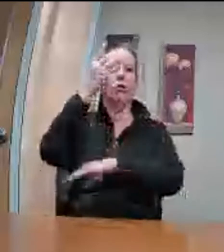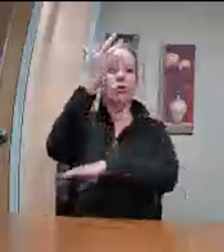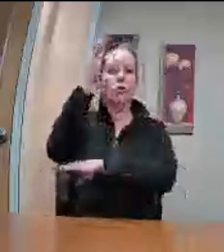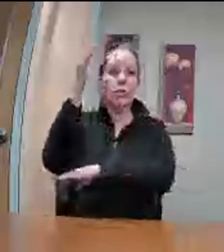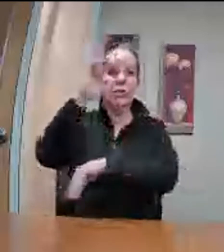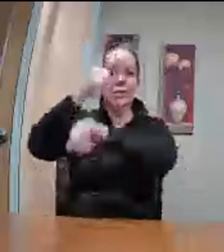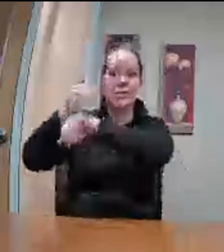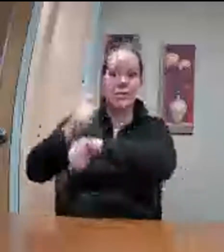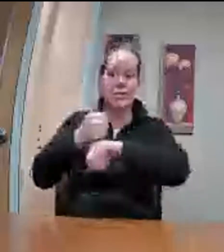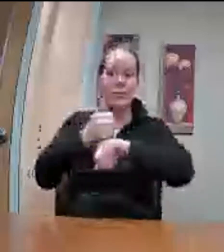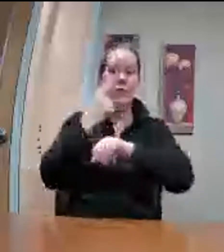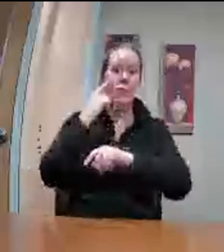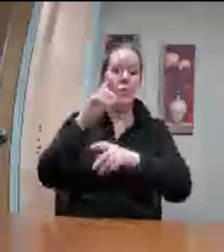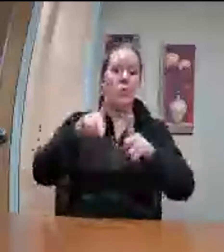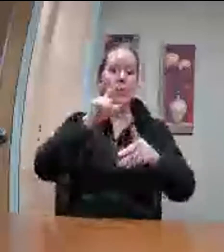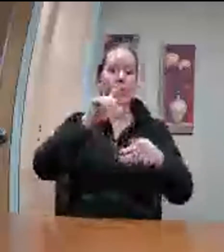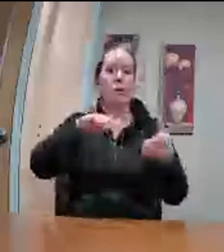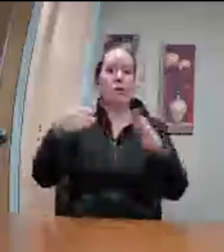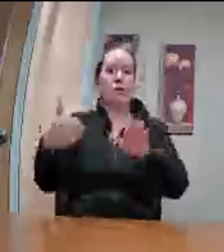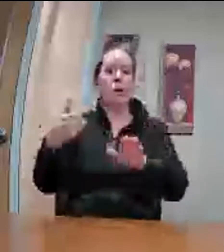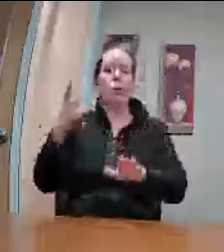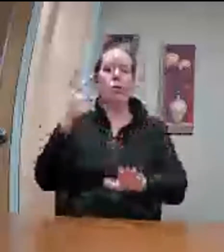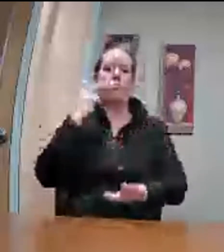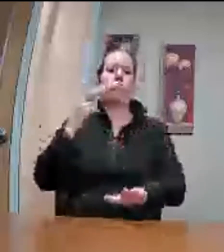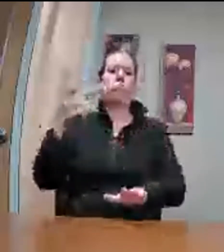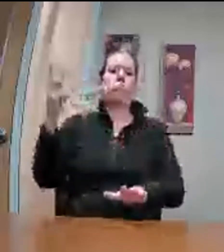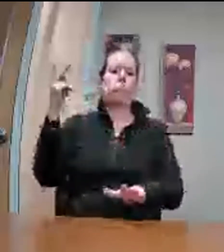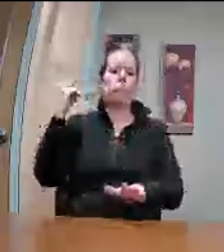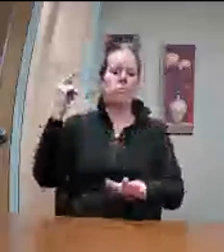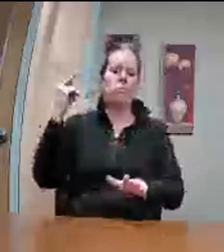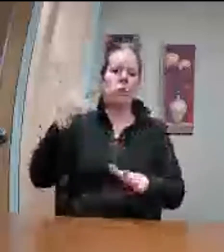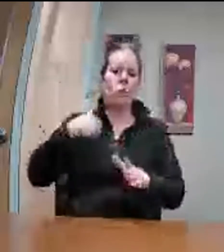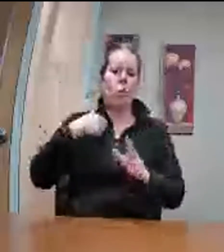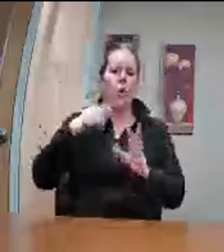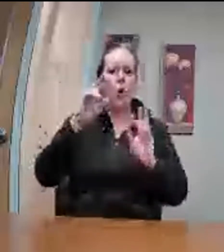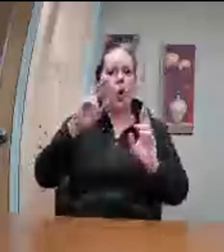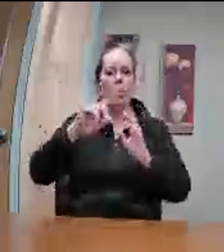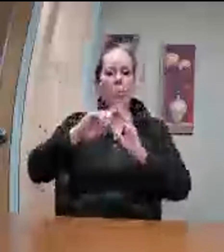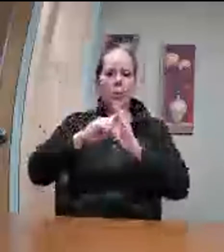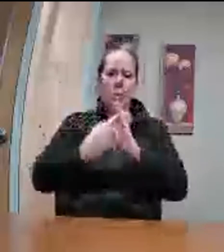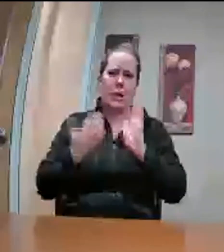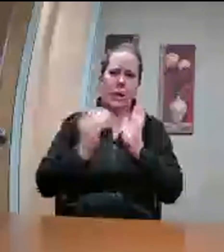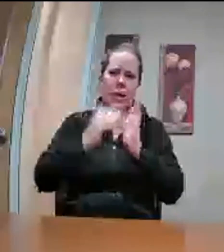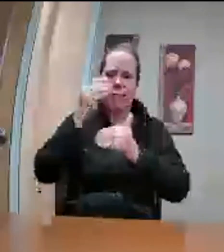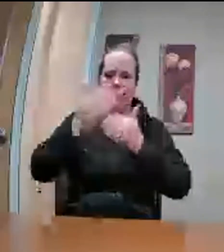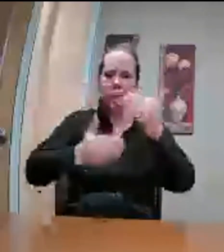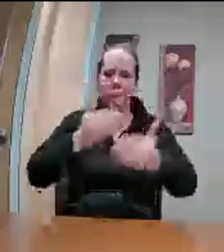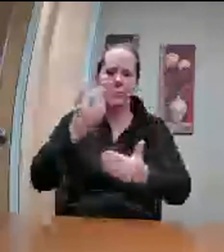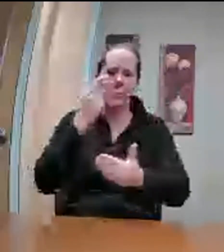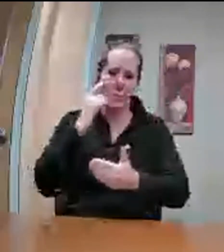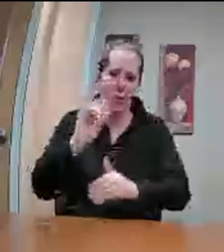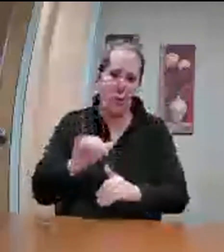well. I wanted to share with you some staffing, just so to keep you up to date.